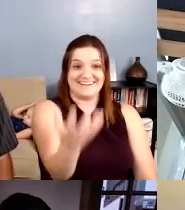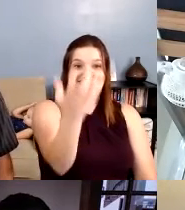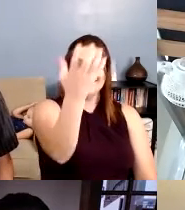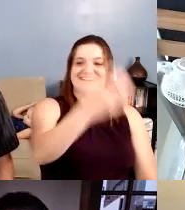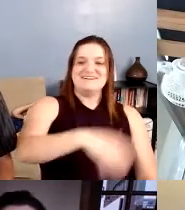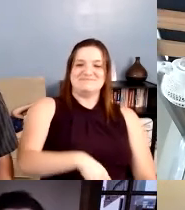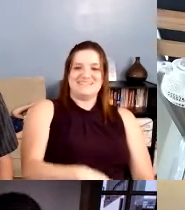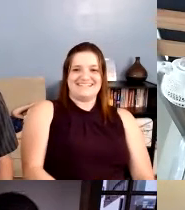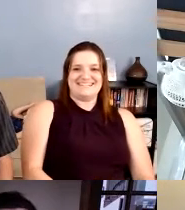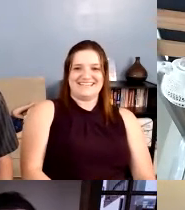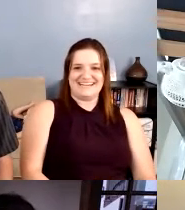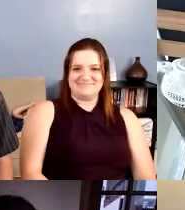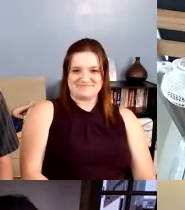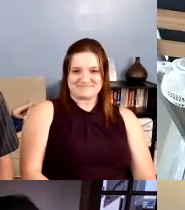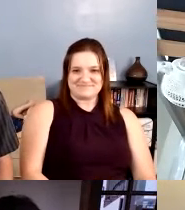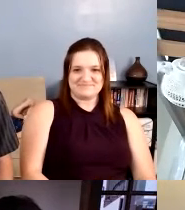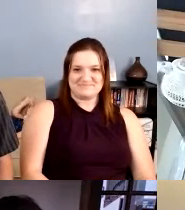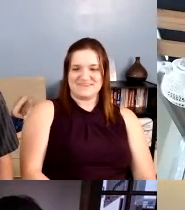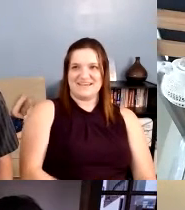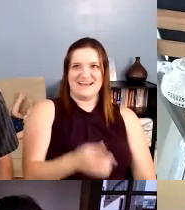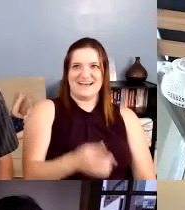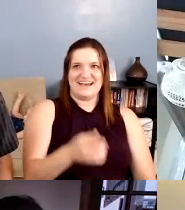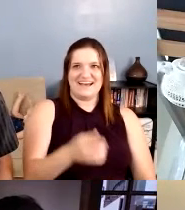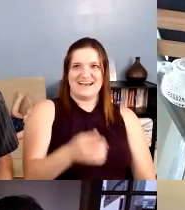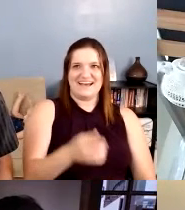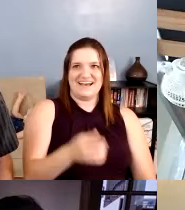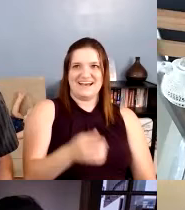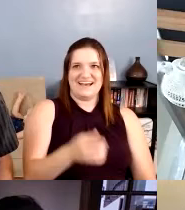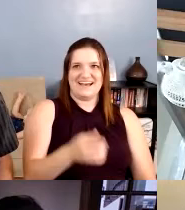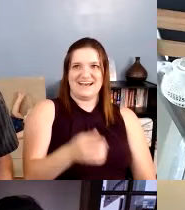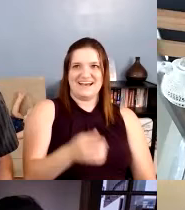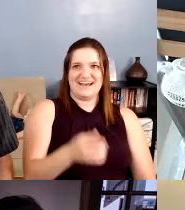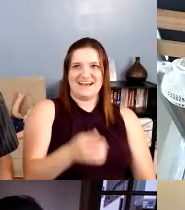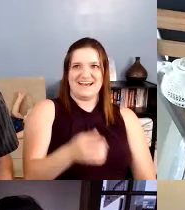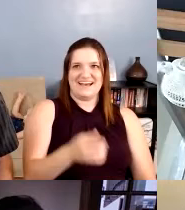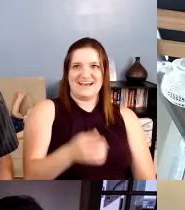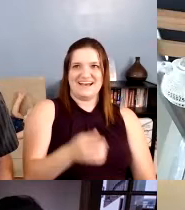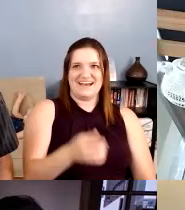you go. But yeah. It's been a while.